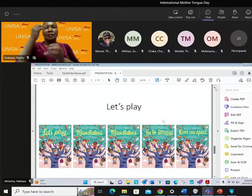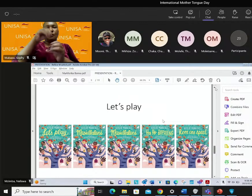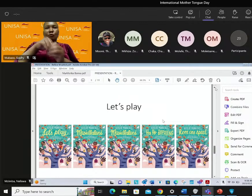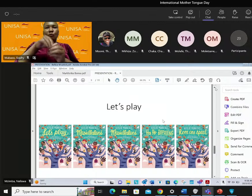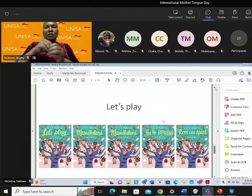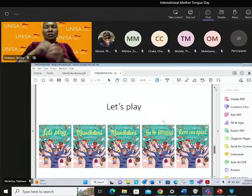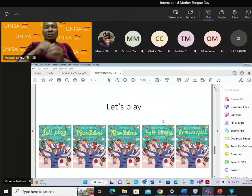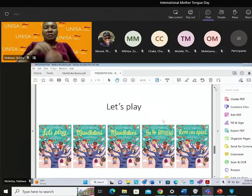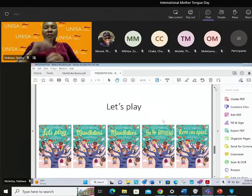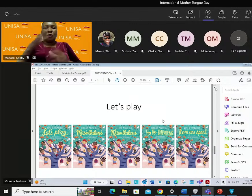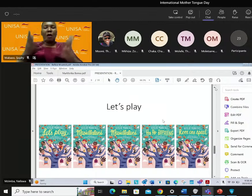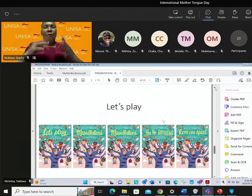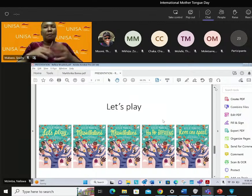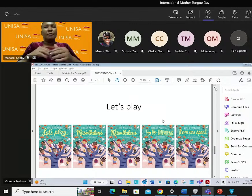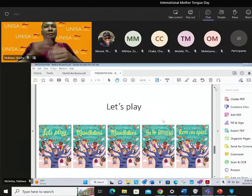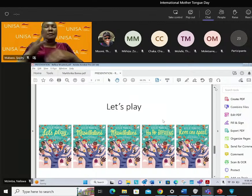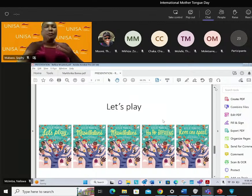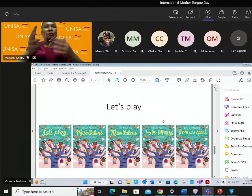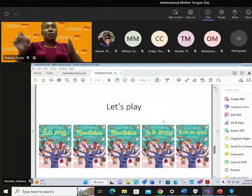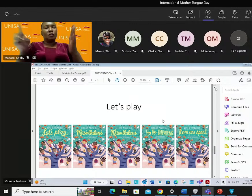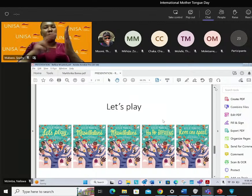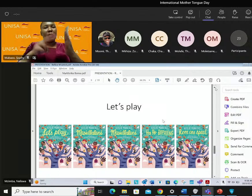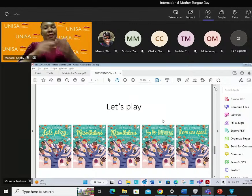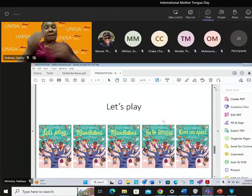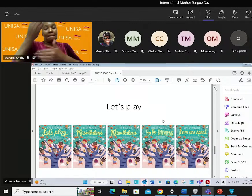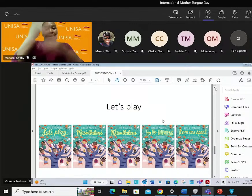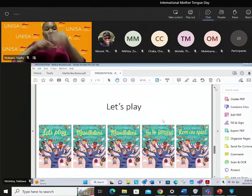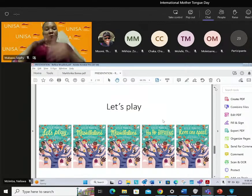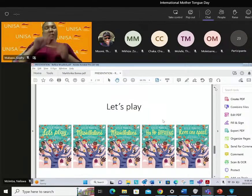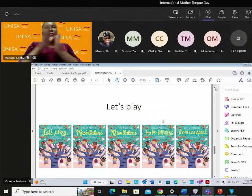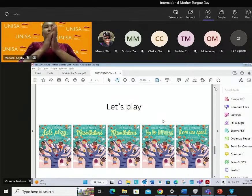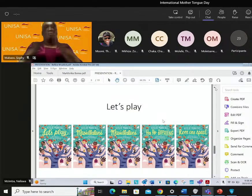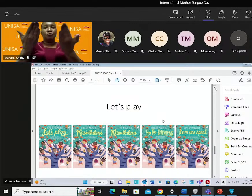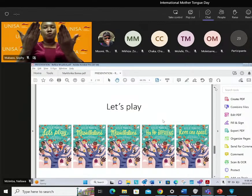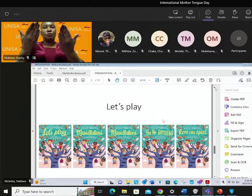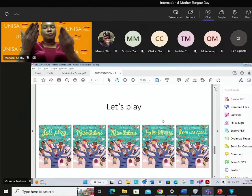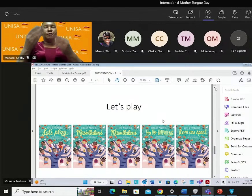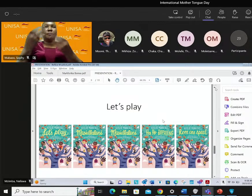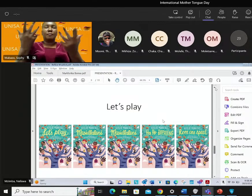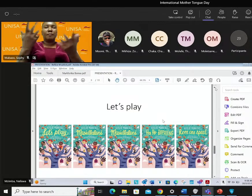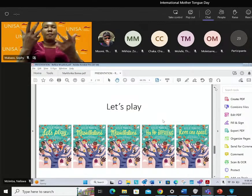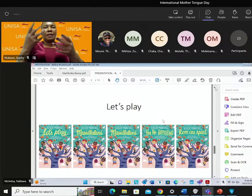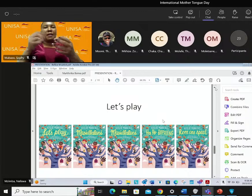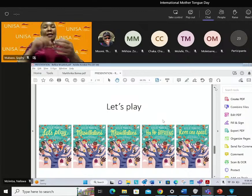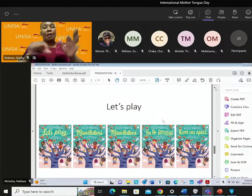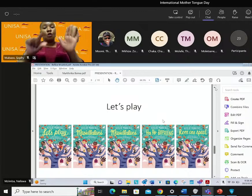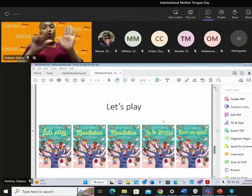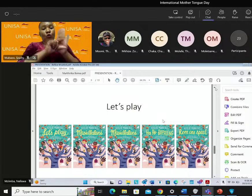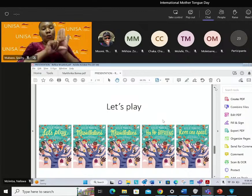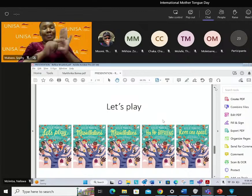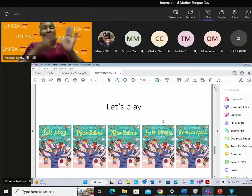see, but at the back of these books, there's a